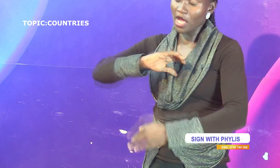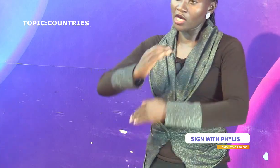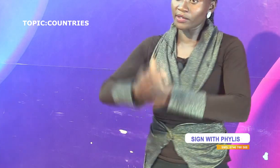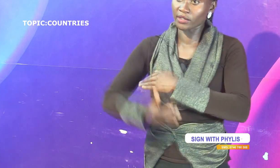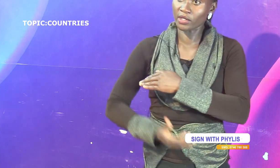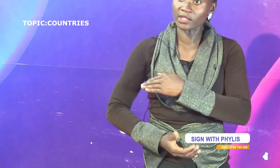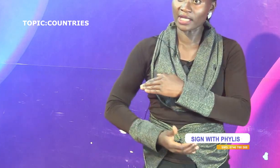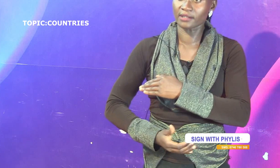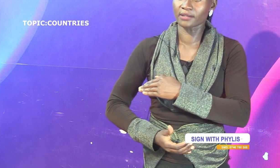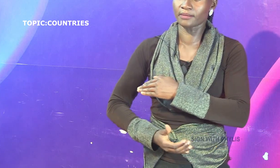Scotland,